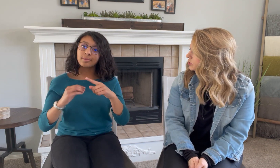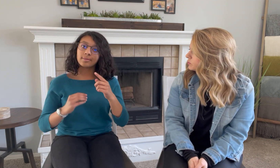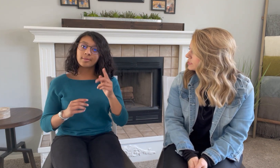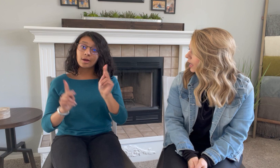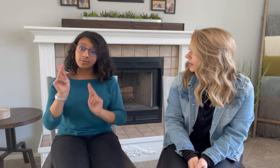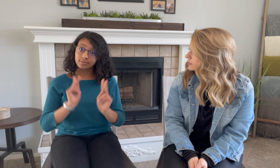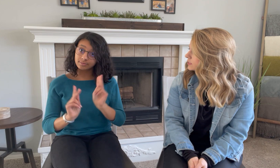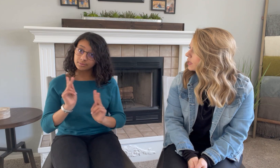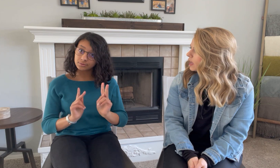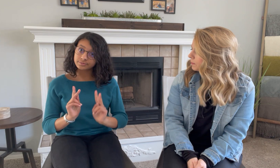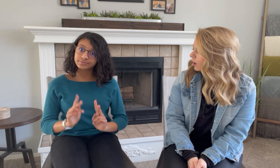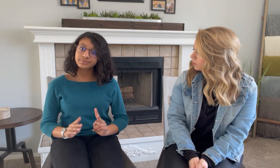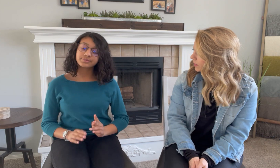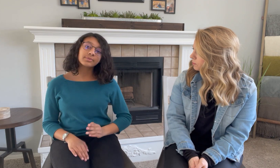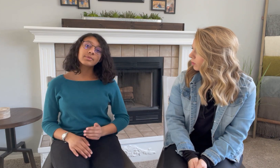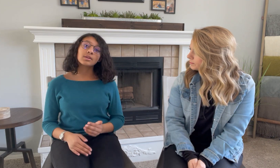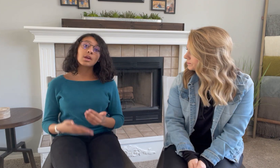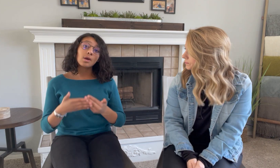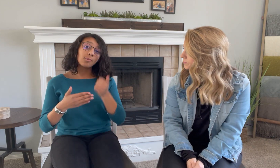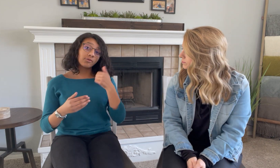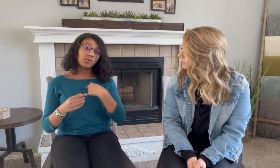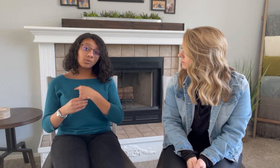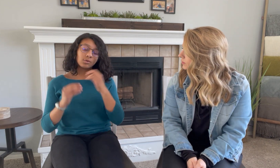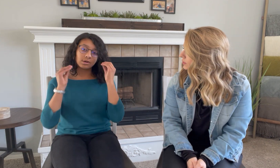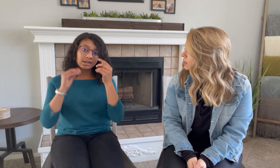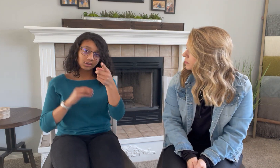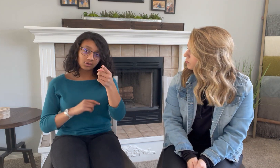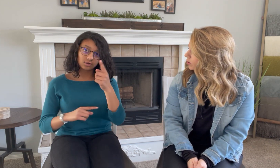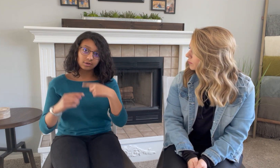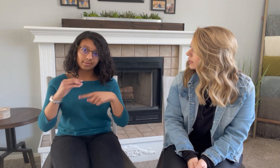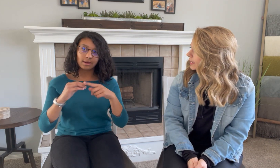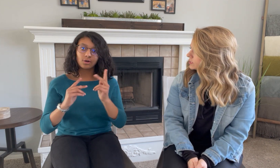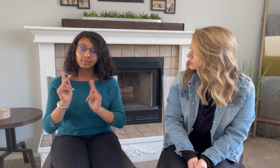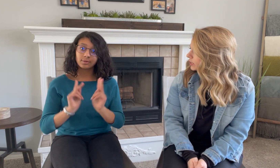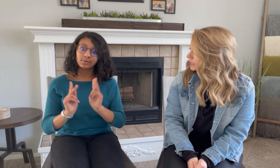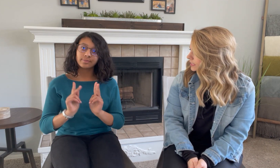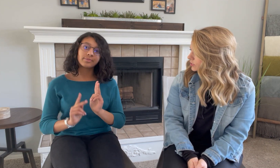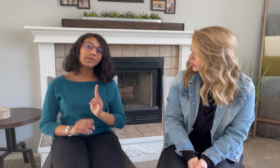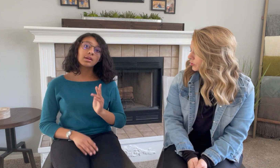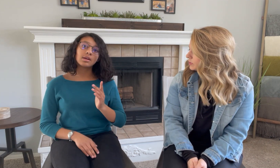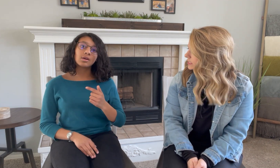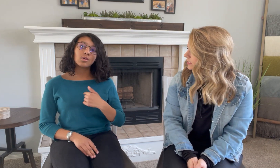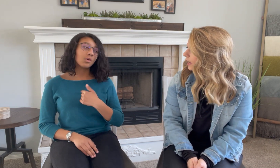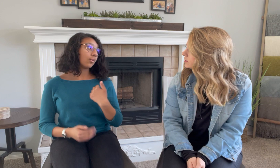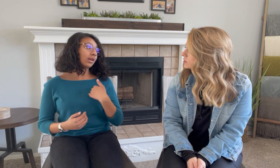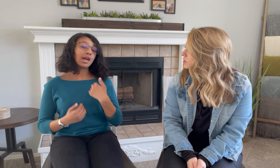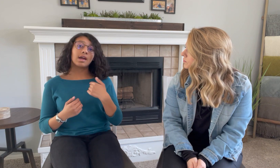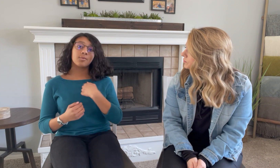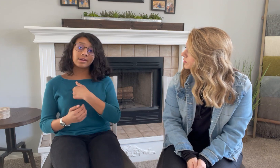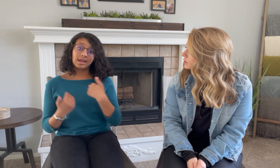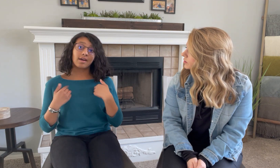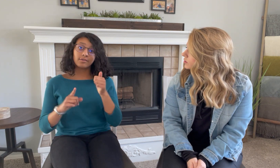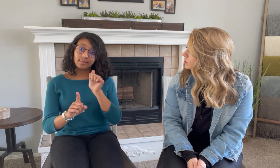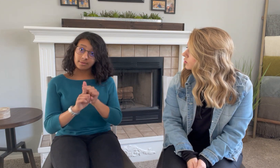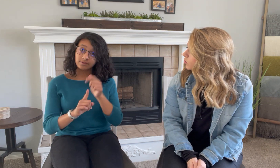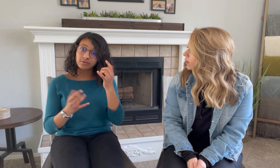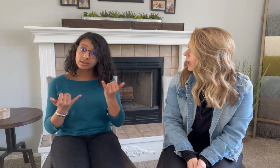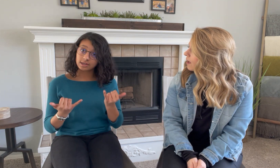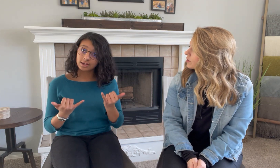you signs about people. Before we get started teaching you these signs, we have a